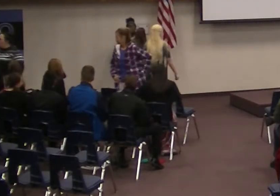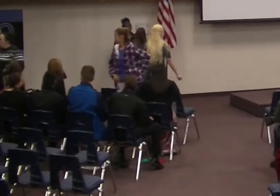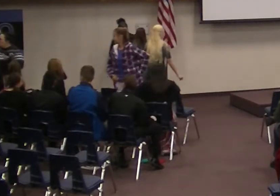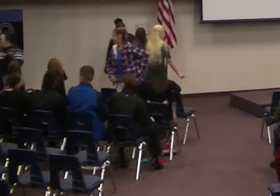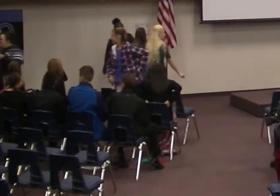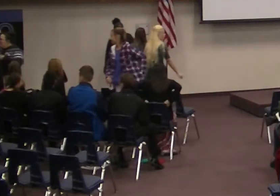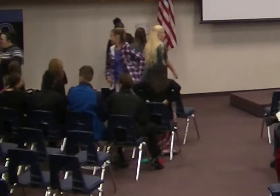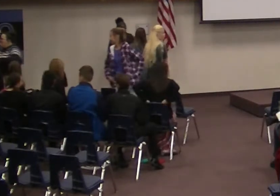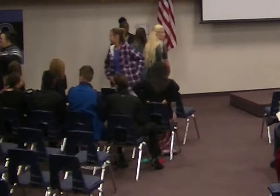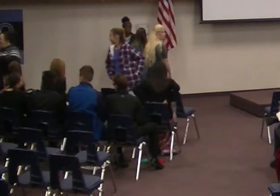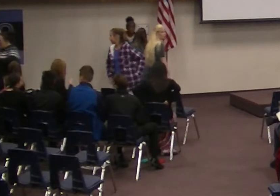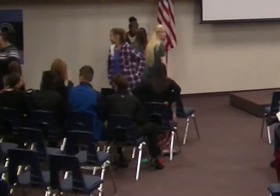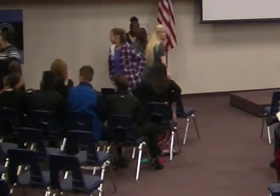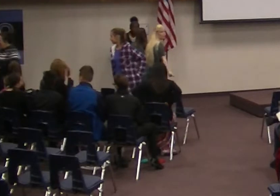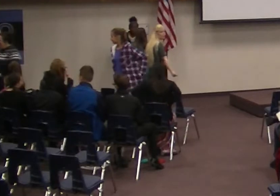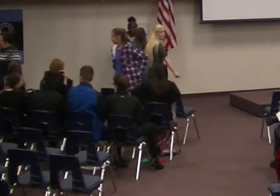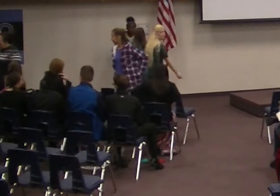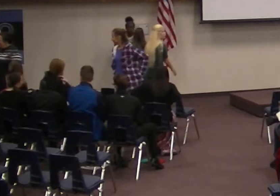sounds